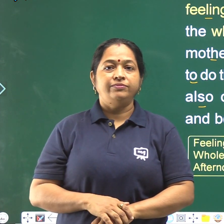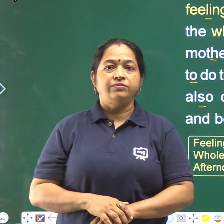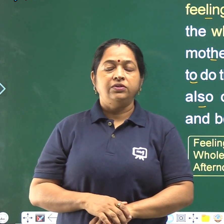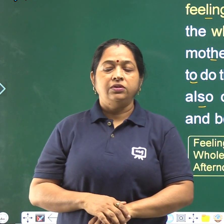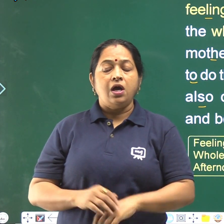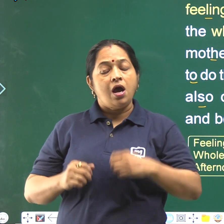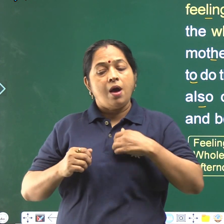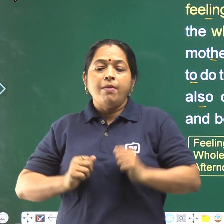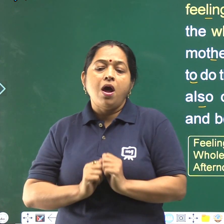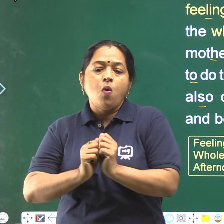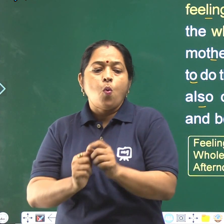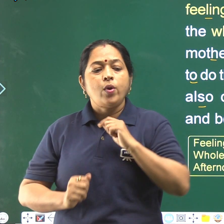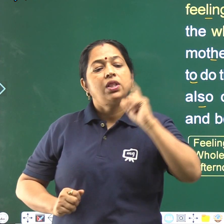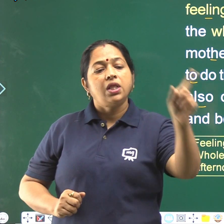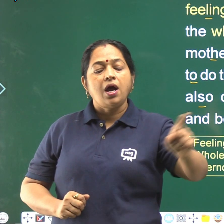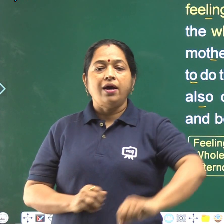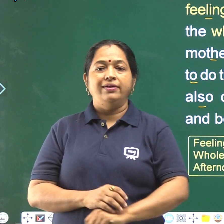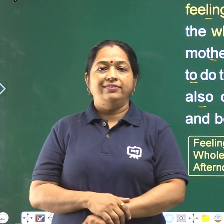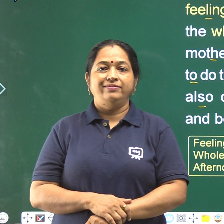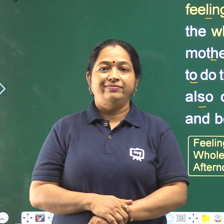along with her,